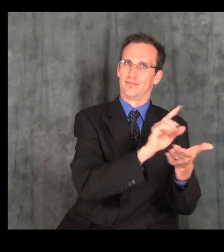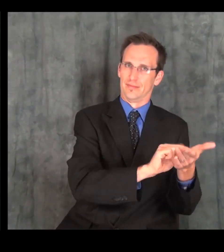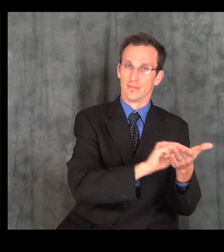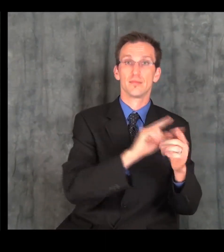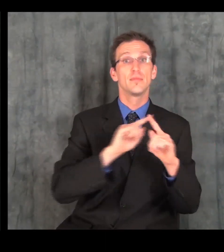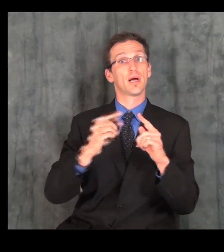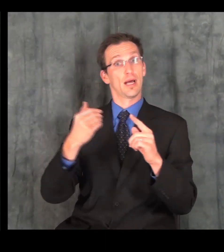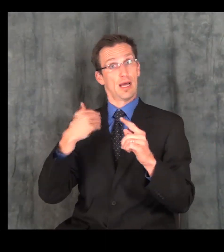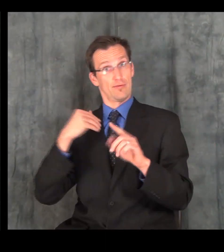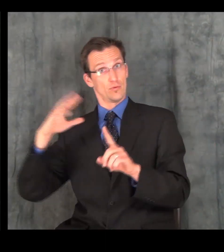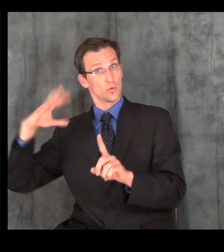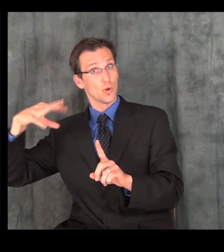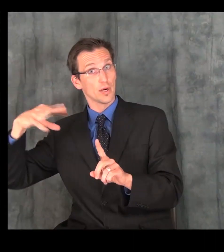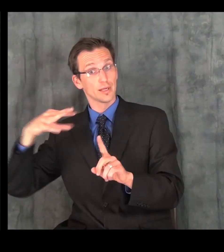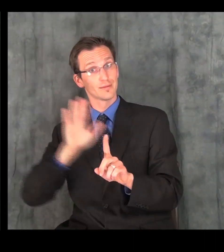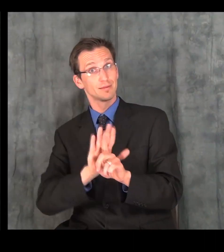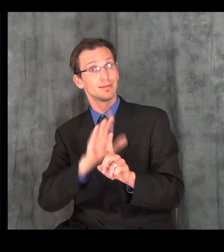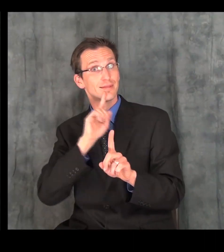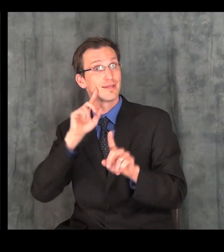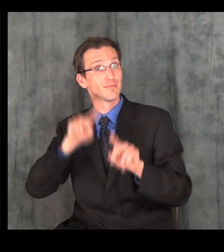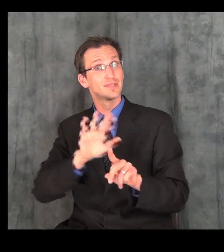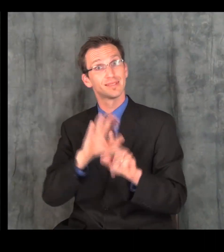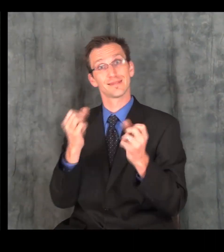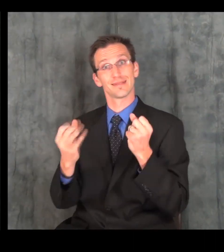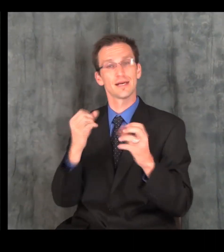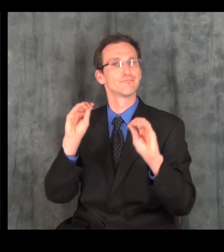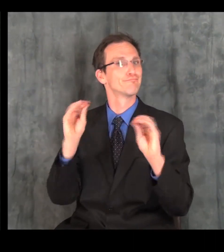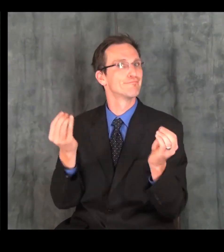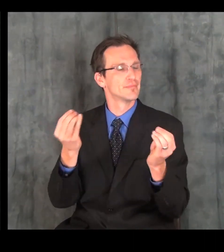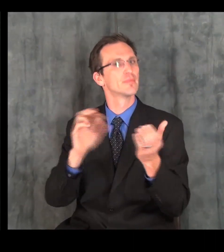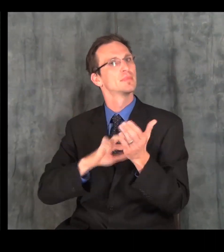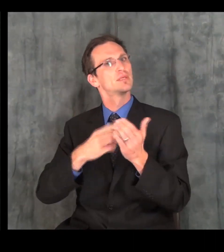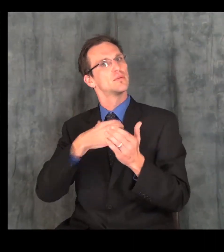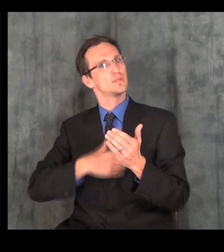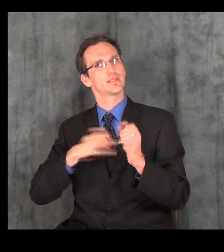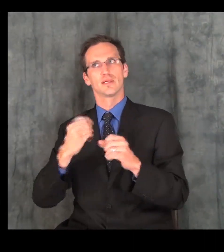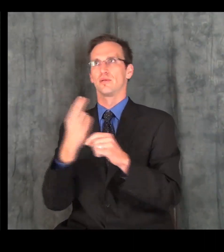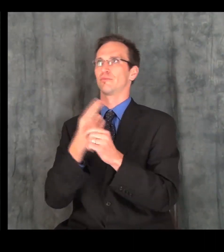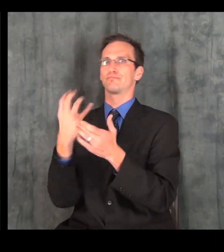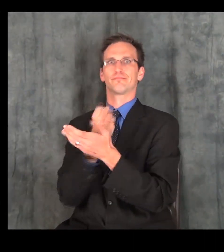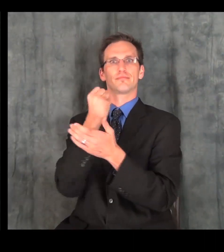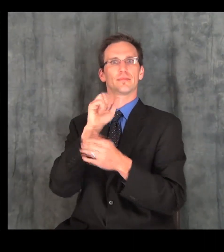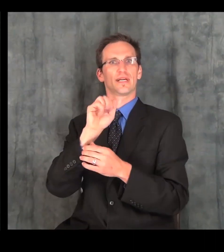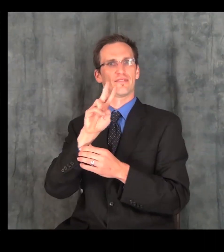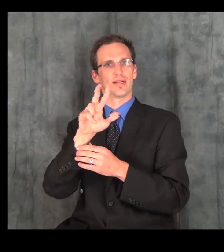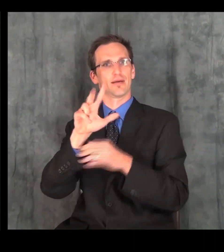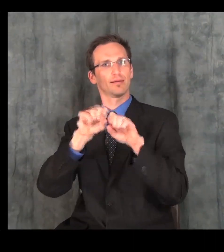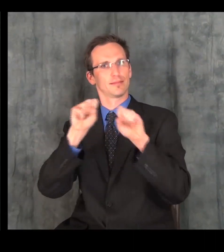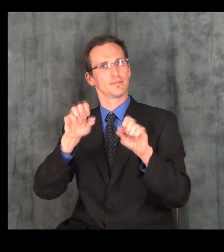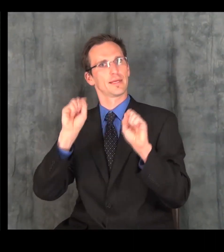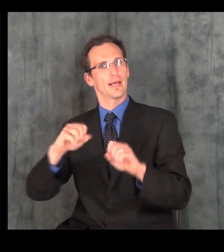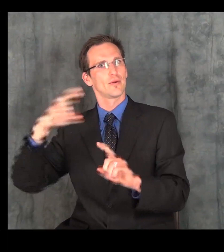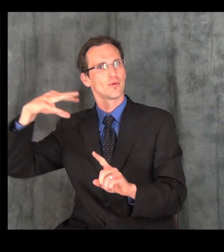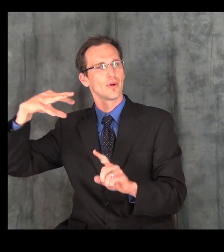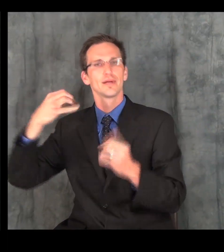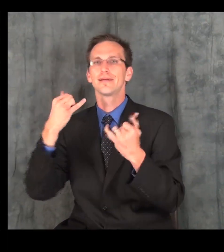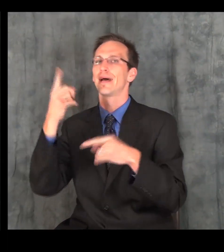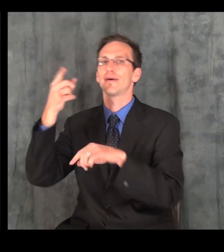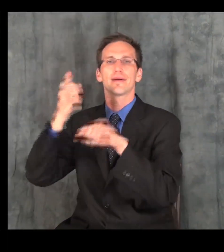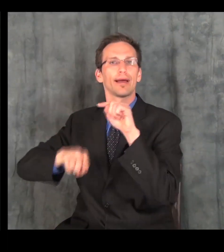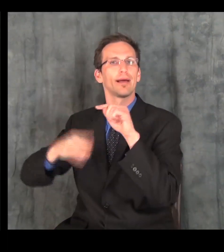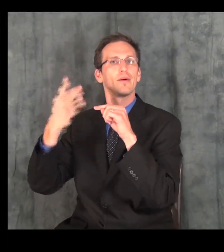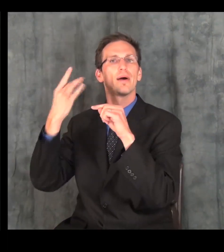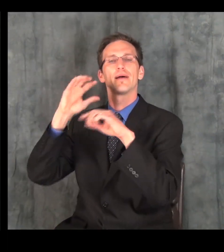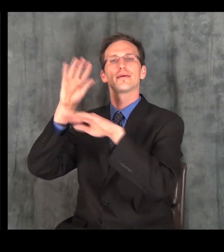of the sign language interpretation. So it would make sense to be able to use the AVL system to do that, and at the moment you can't do that because of the fixed nature